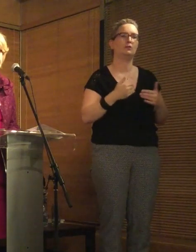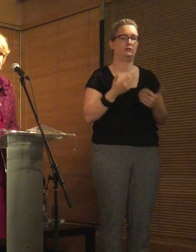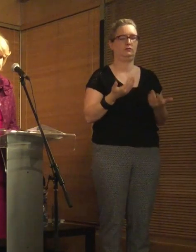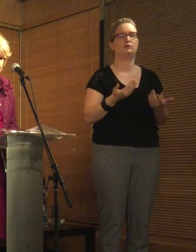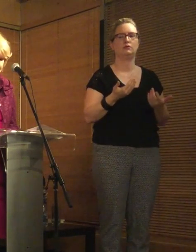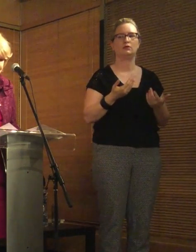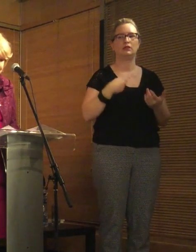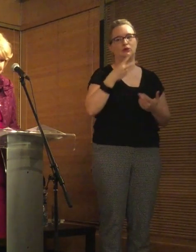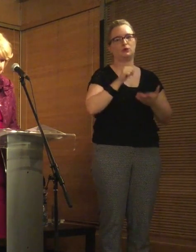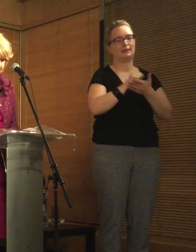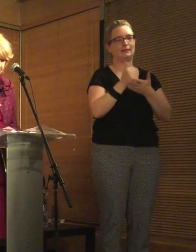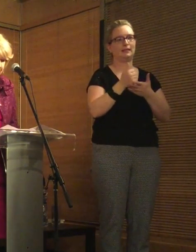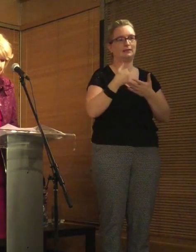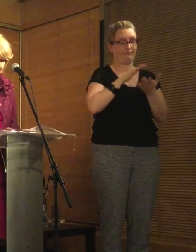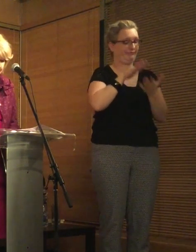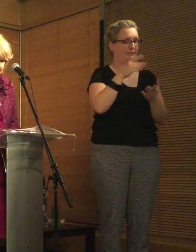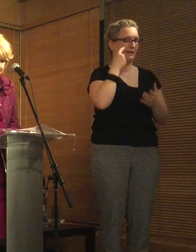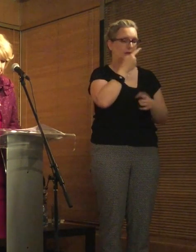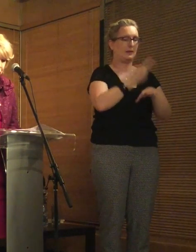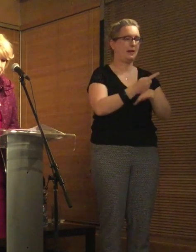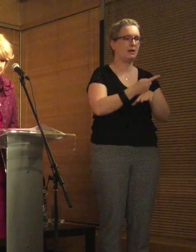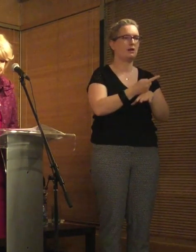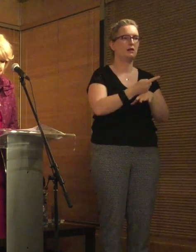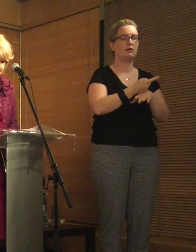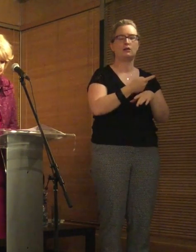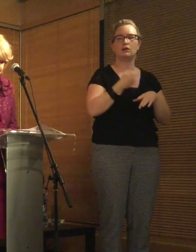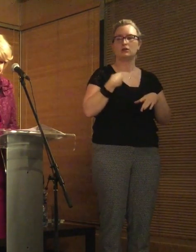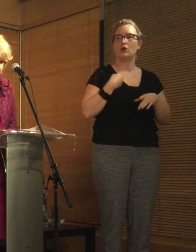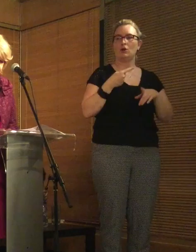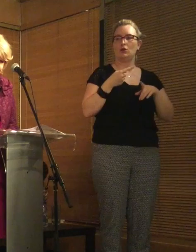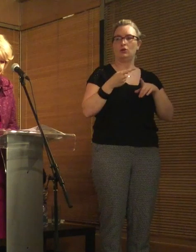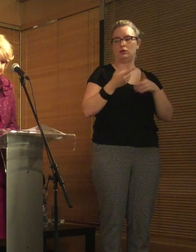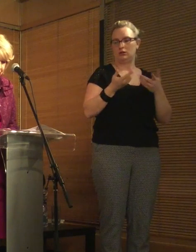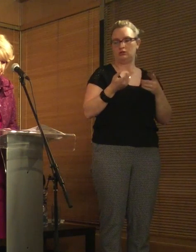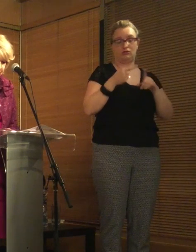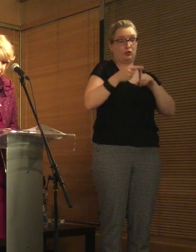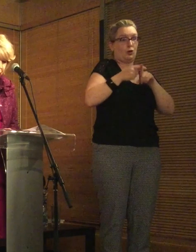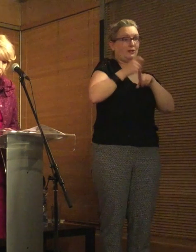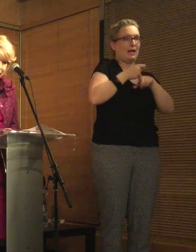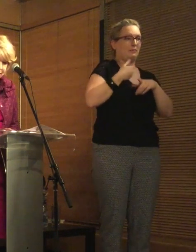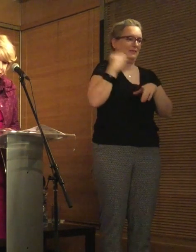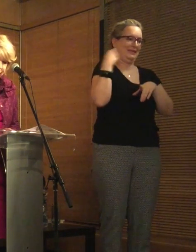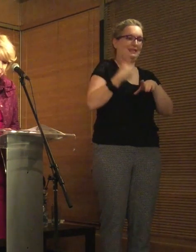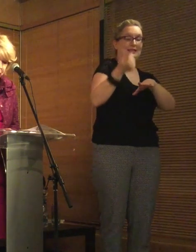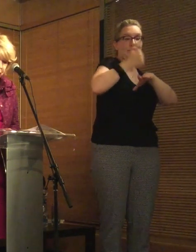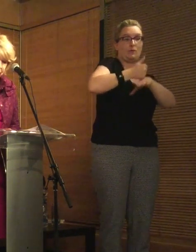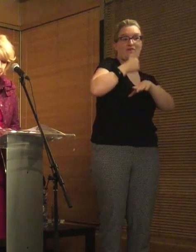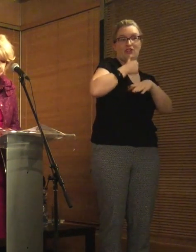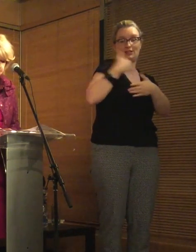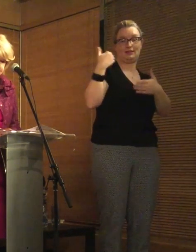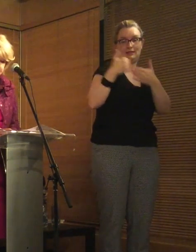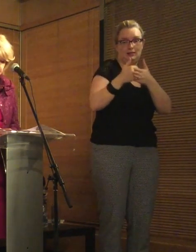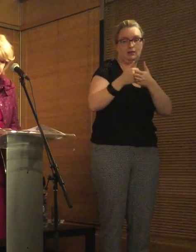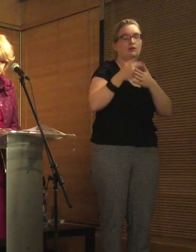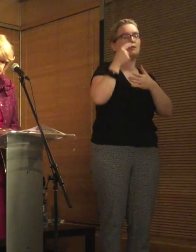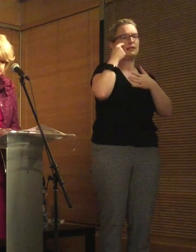this present time, 2016. That's in short time since the inception. They have seen the equality framework of